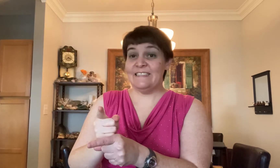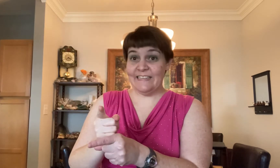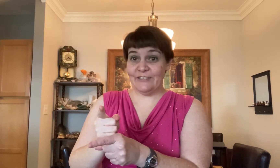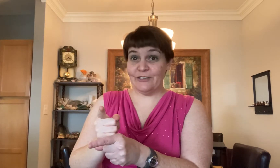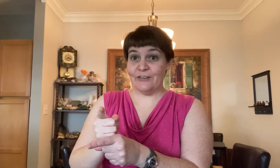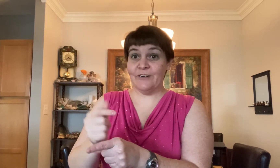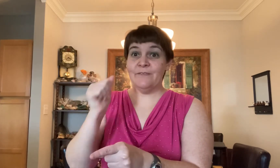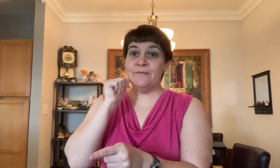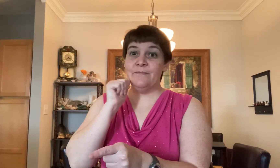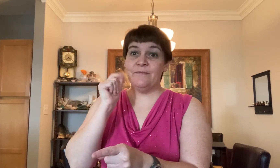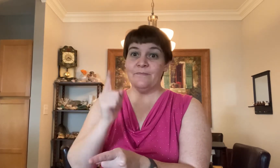sister,